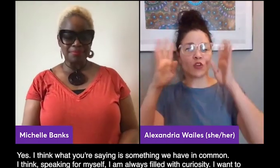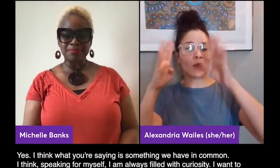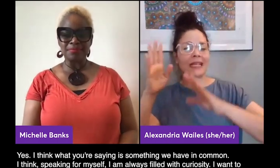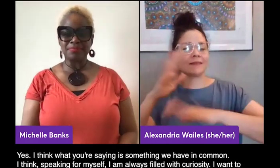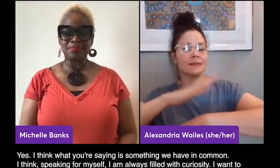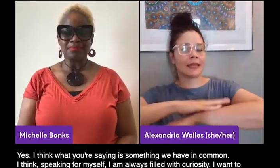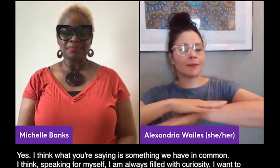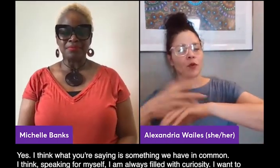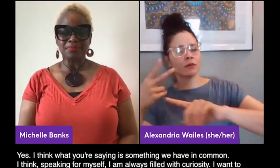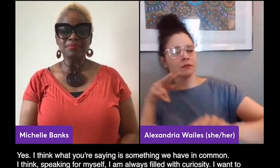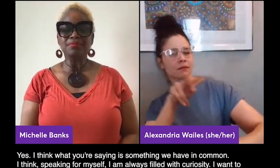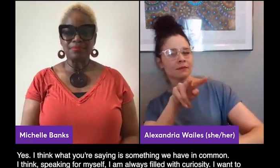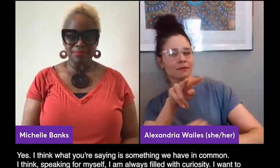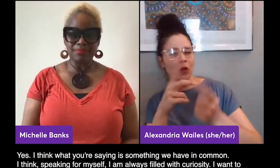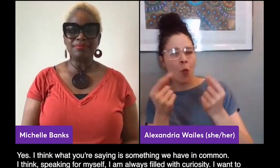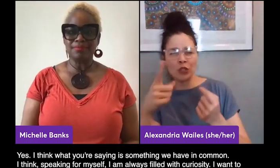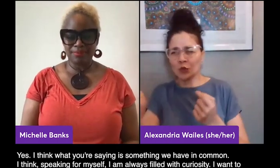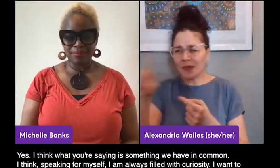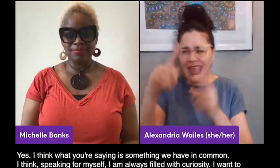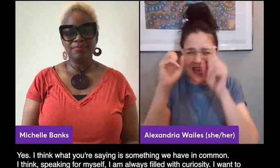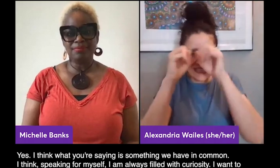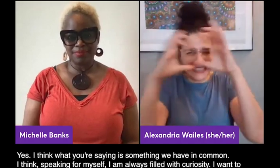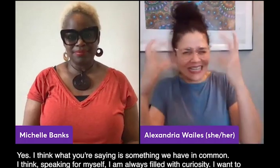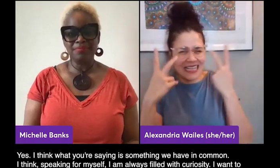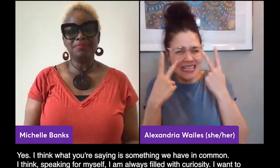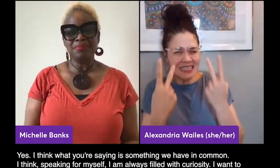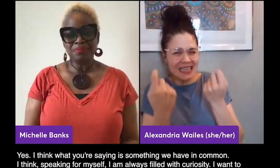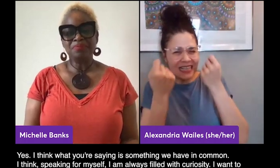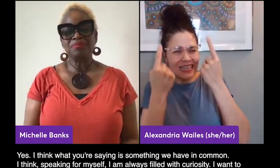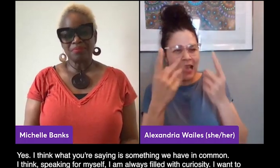table? What do they see?